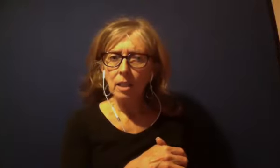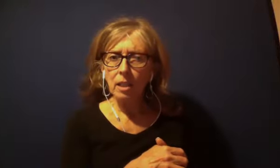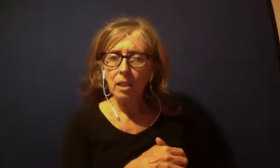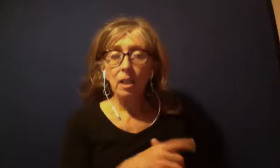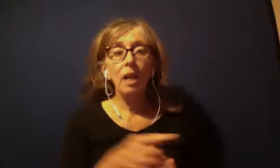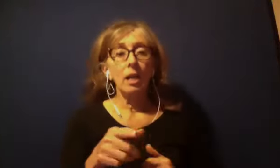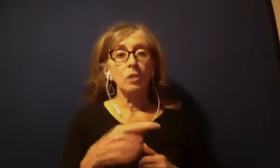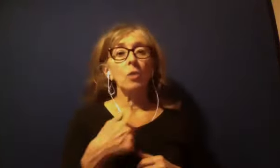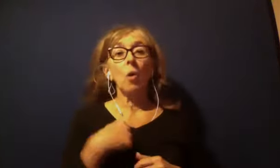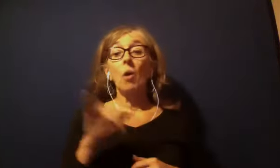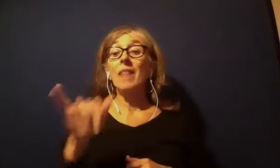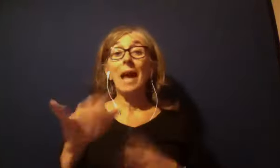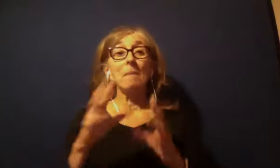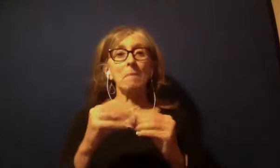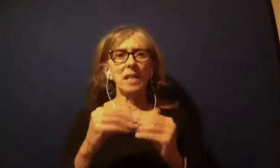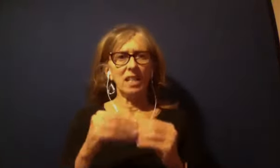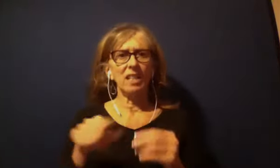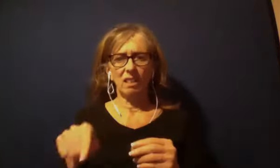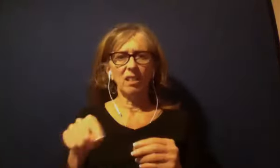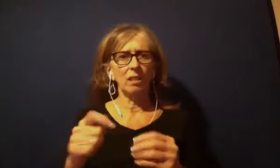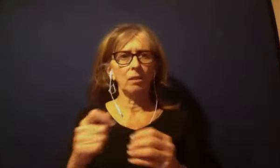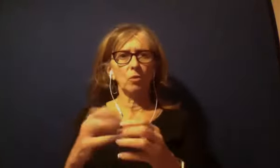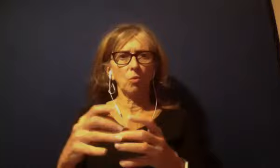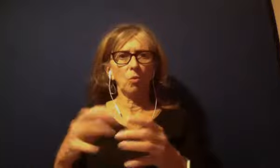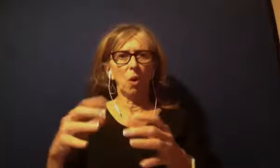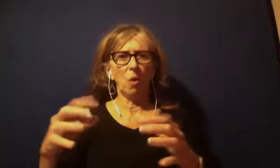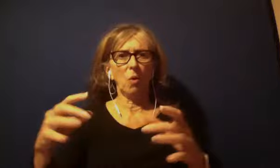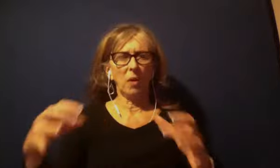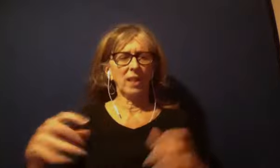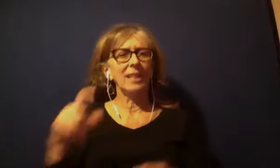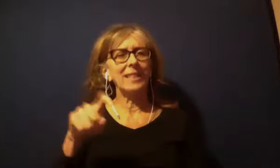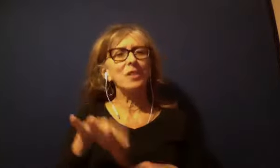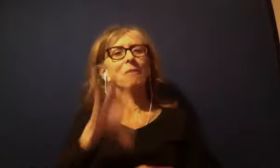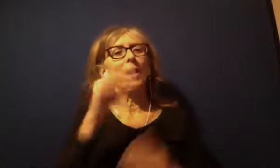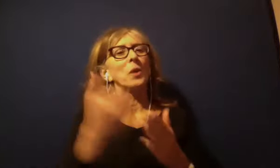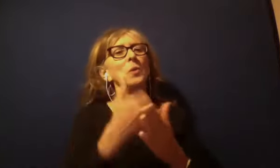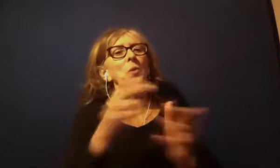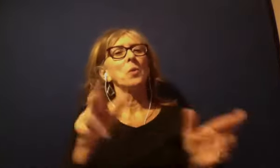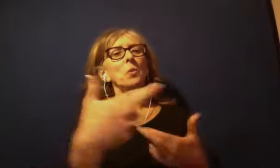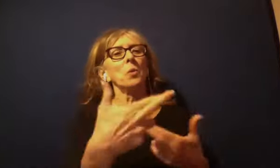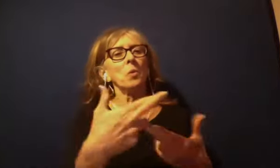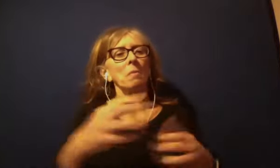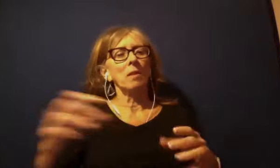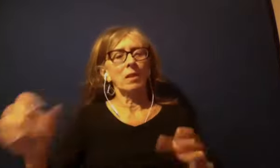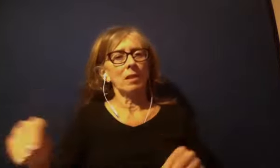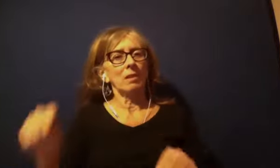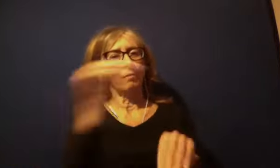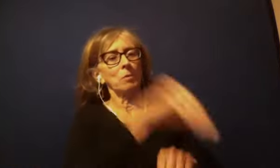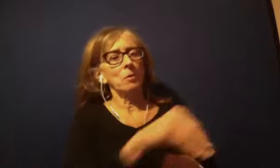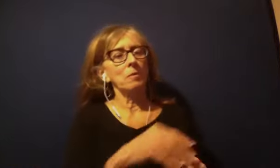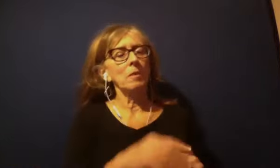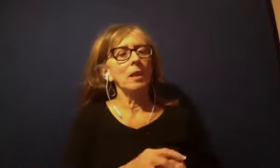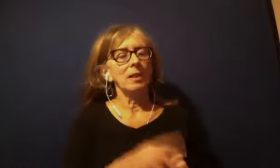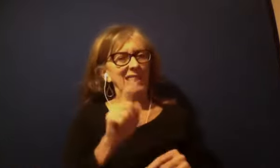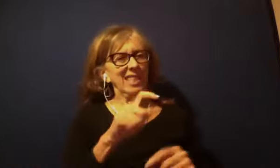starting to grow. The home group was starting to grow, because people were talking about the solution and how they got to the solution and the steps. And we needed a bigger